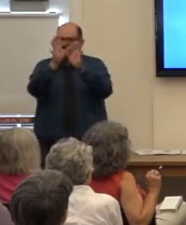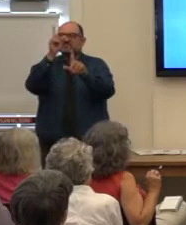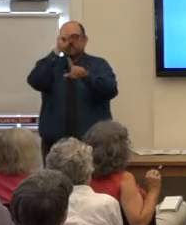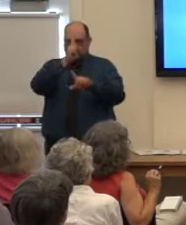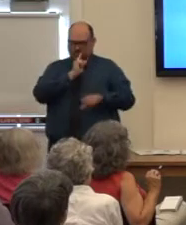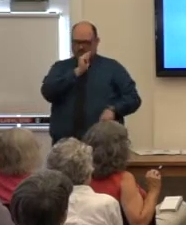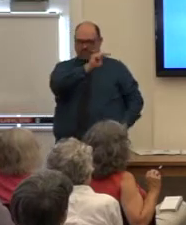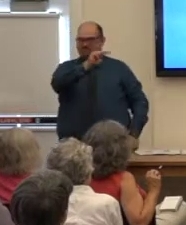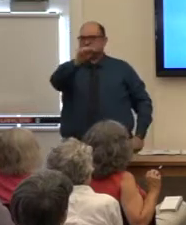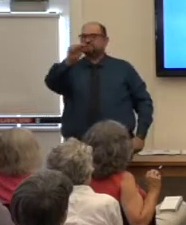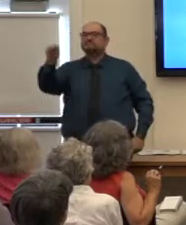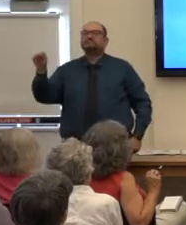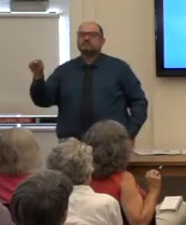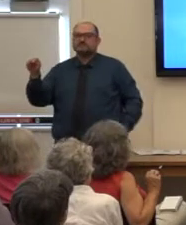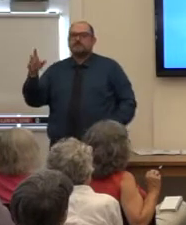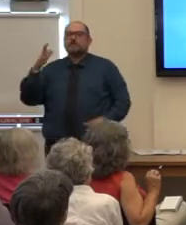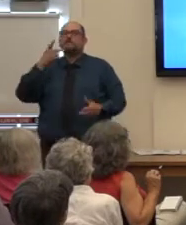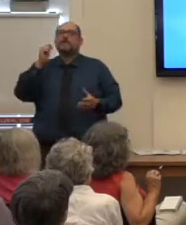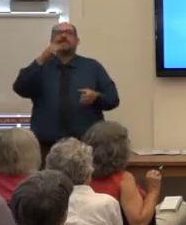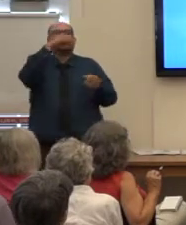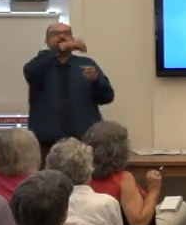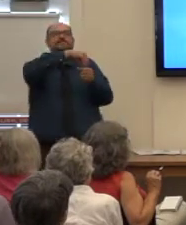about what happened in schools,